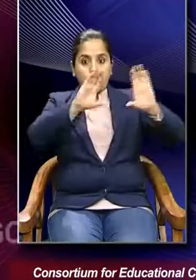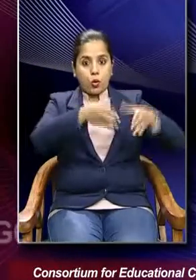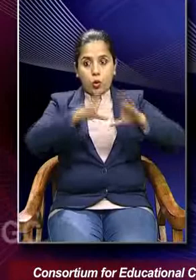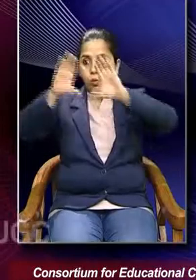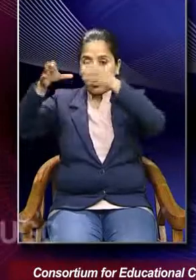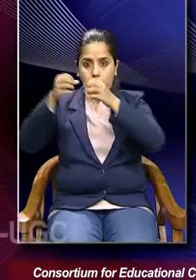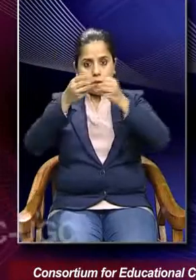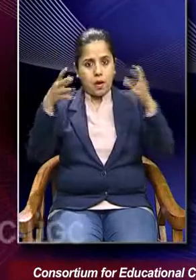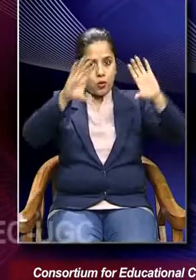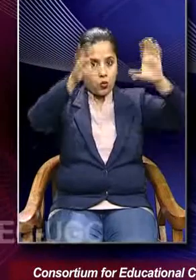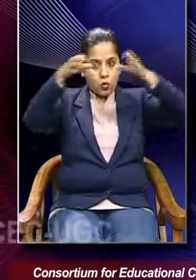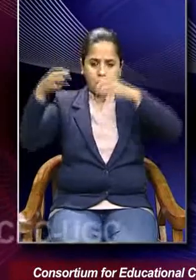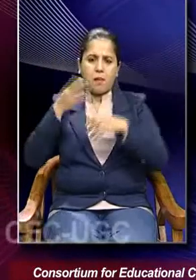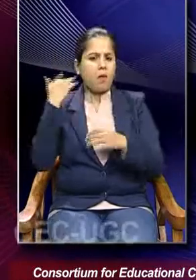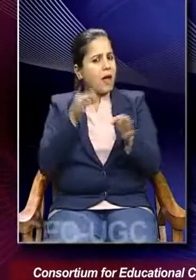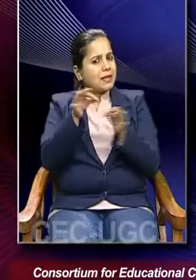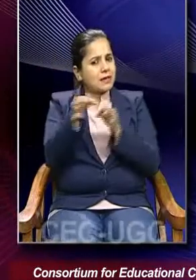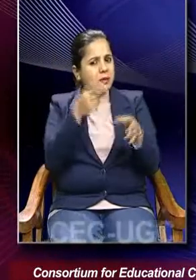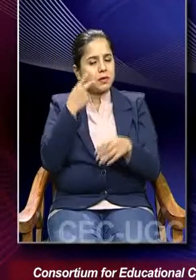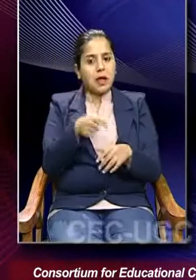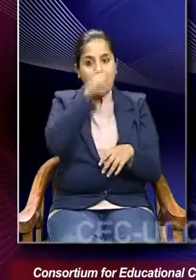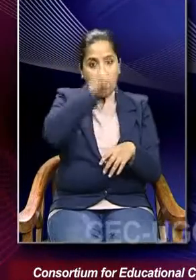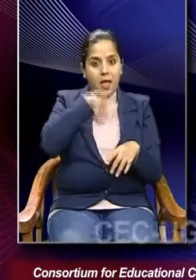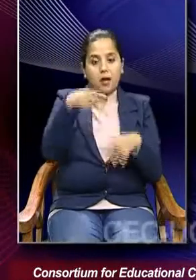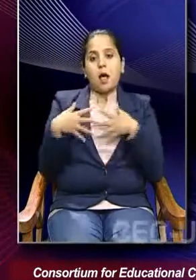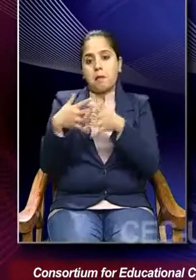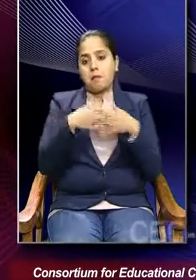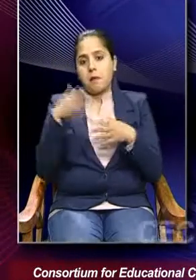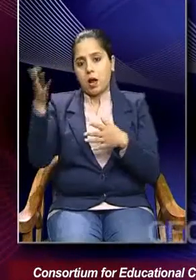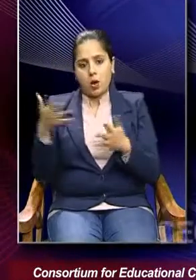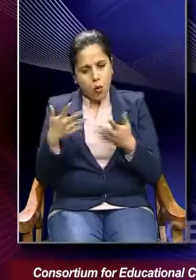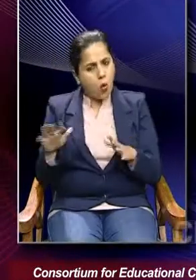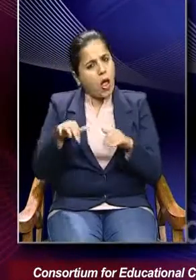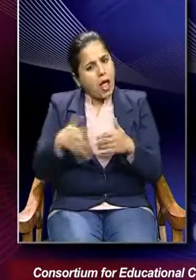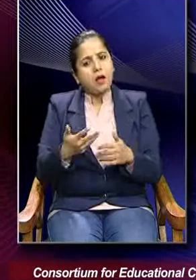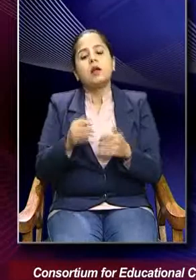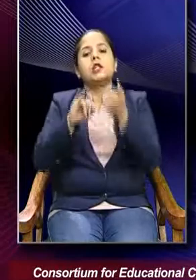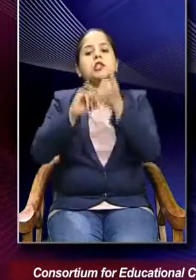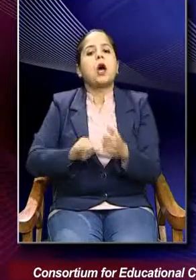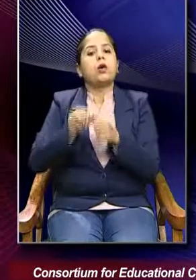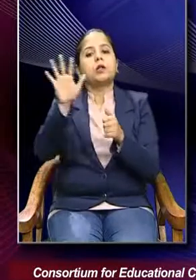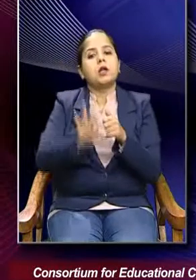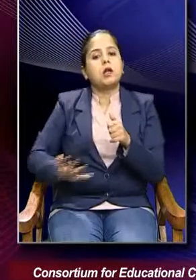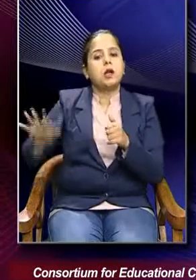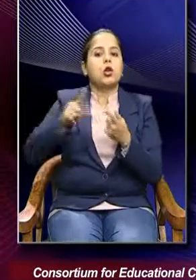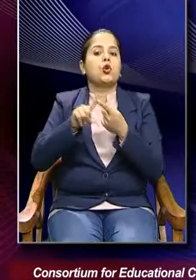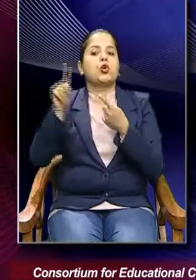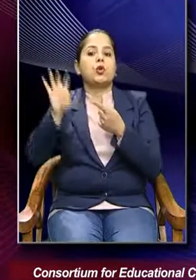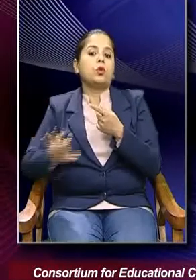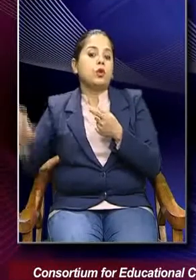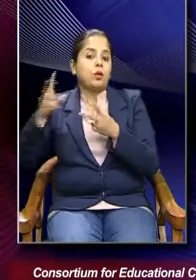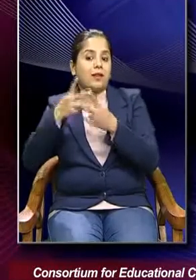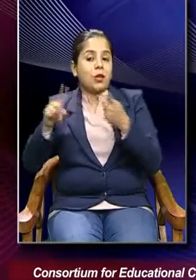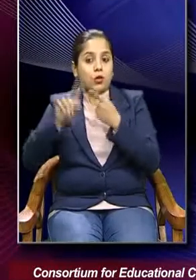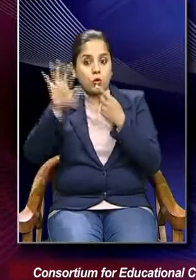I have already given an example, say India versus America or any say South Asia versus Europe, so larger